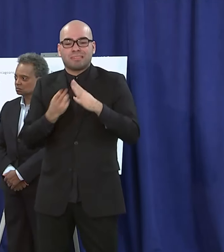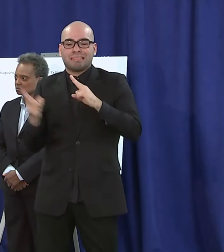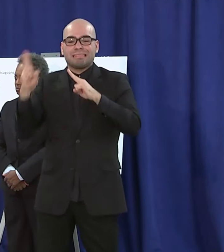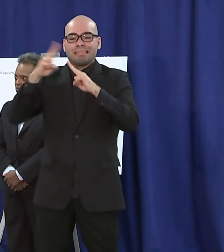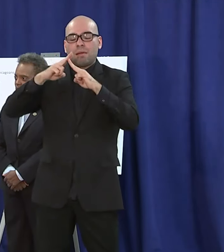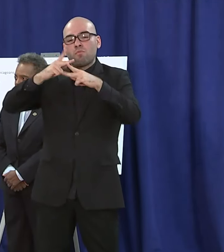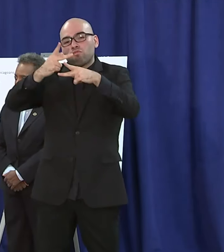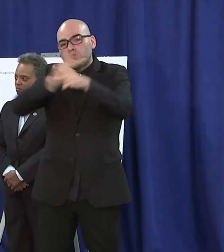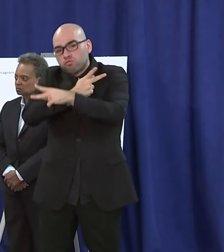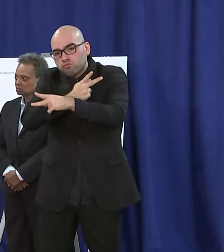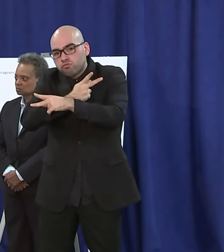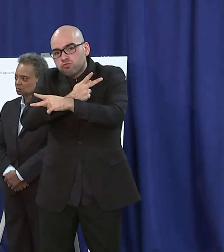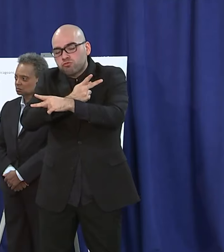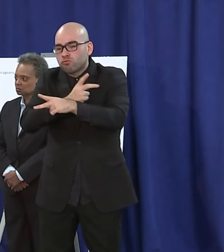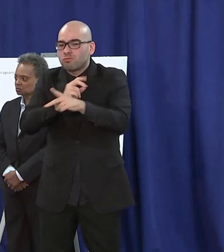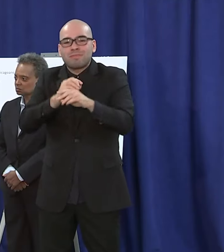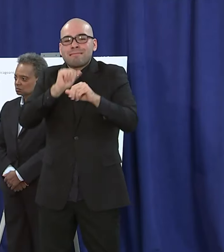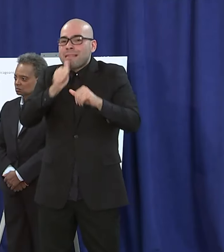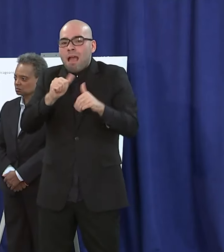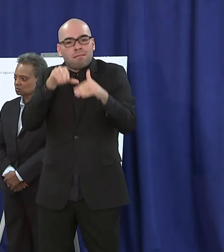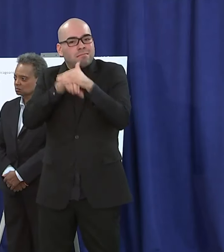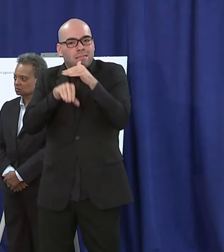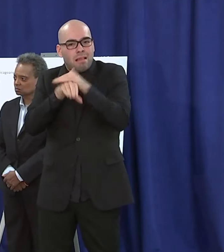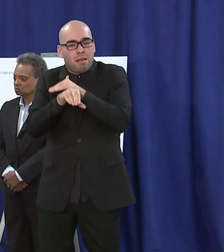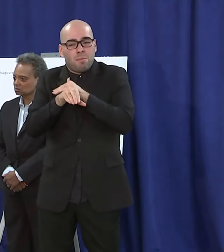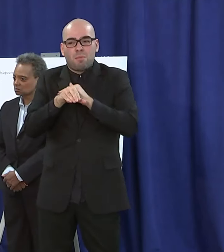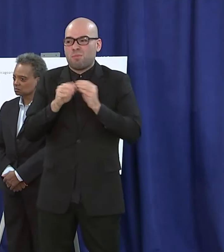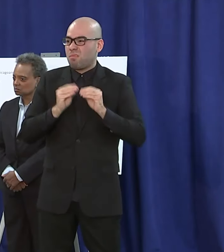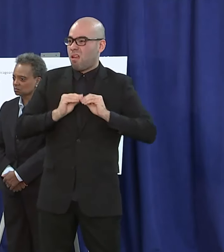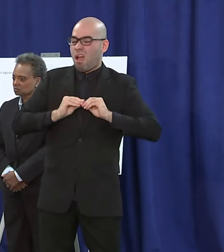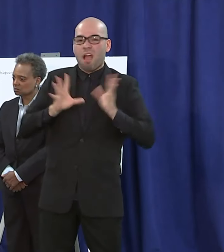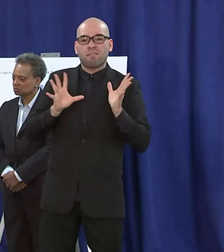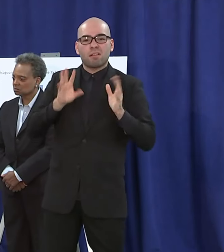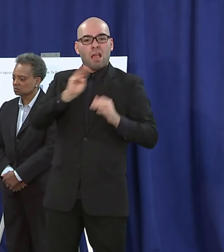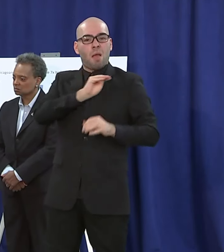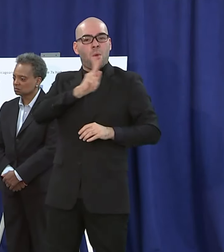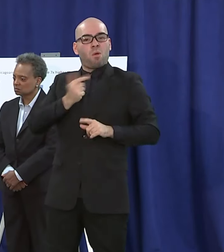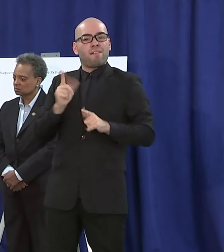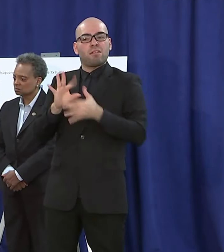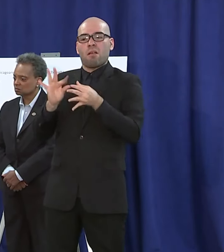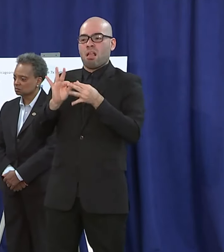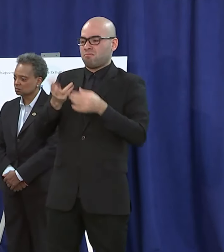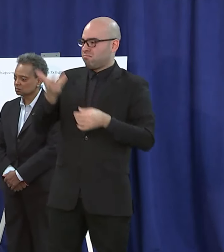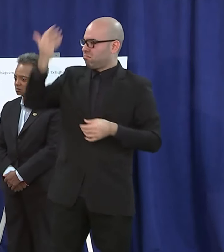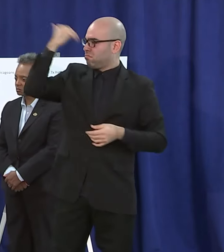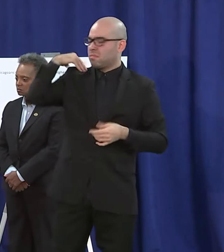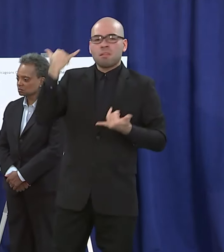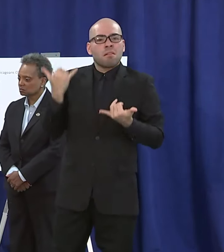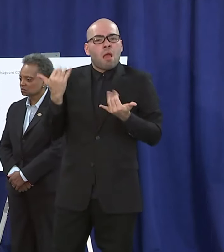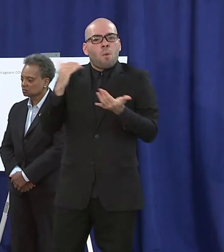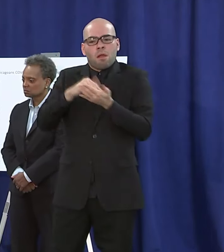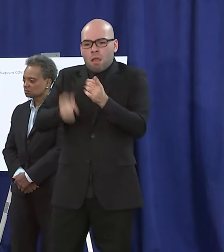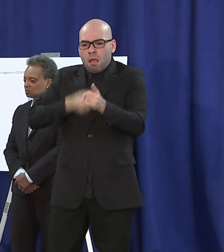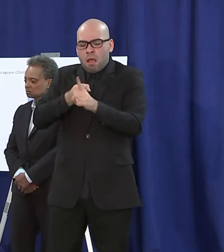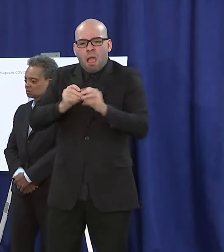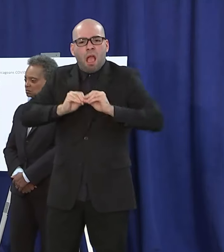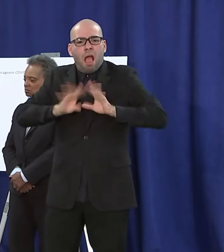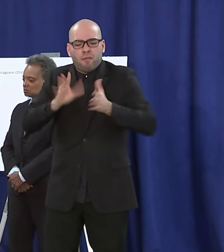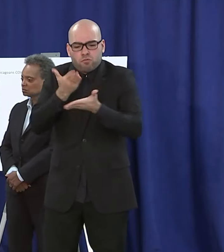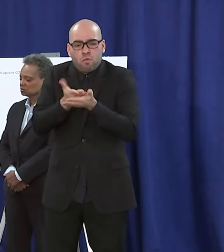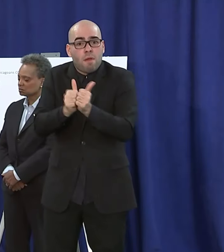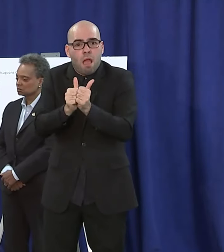think this pandemic of 2020 magnifies that truth that he's expressed over 50 years